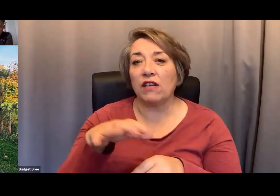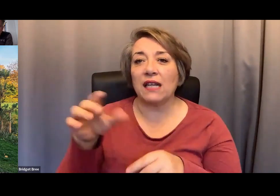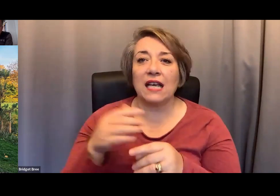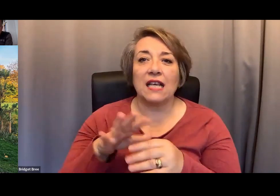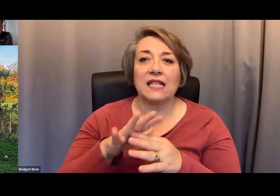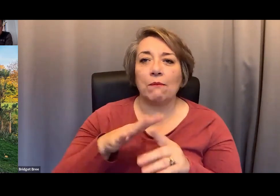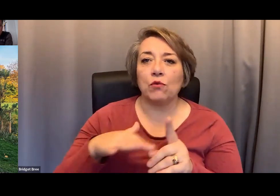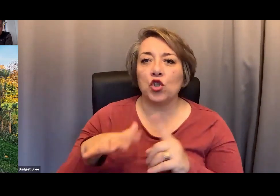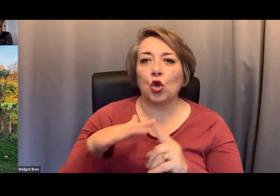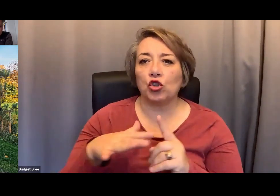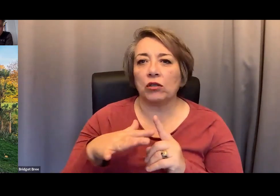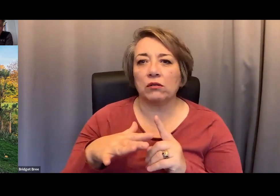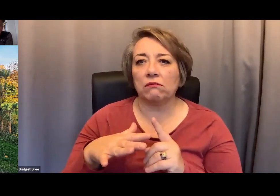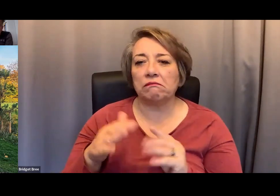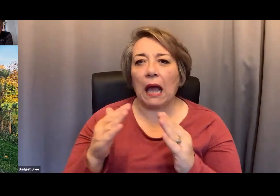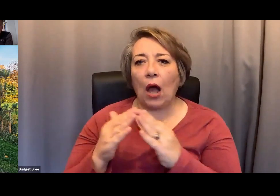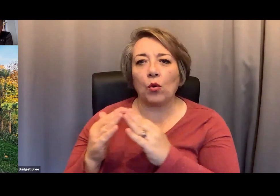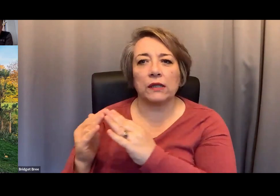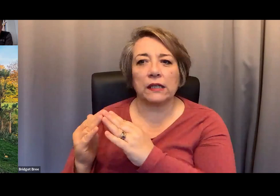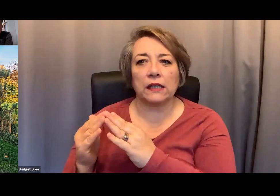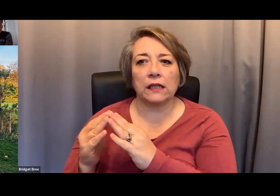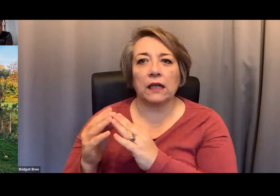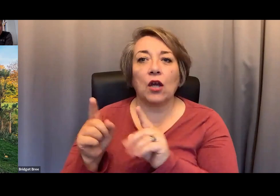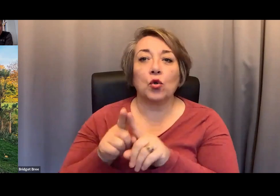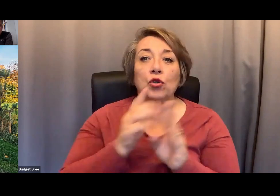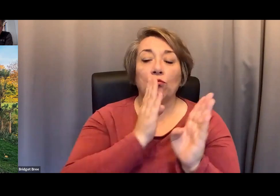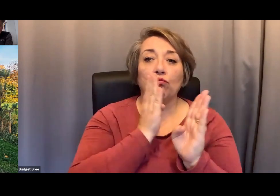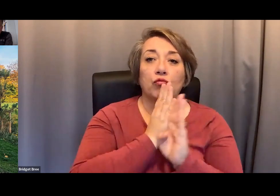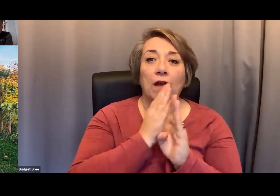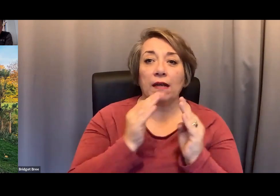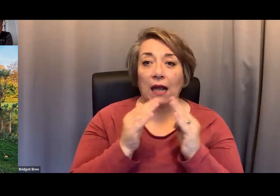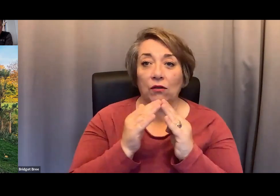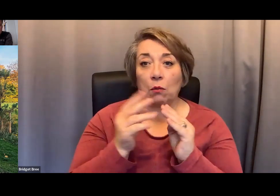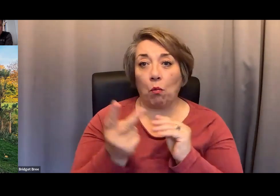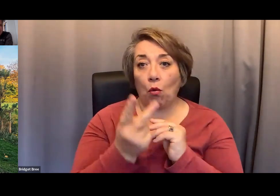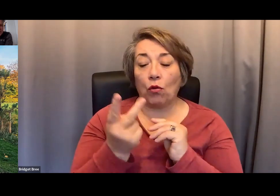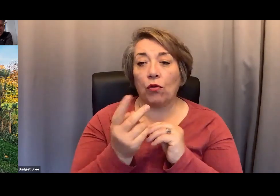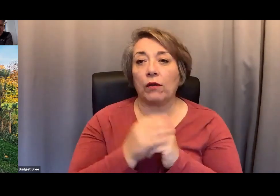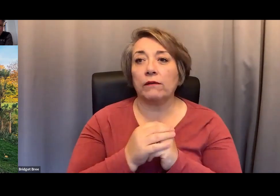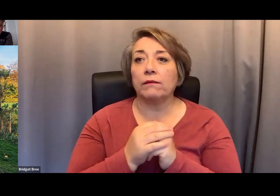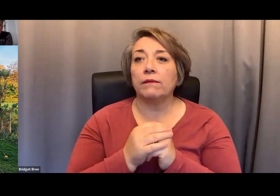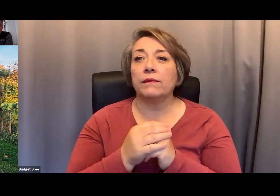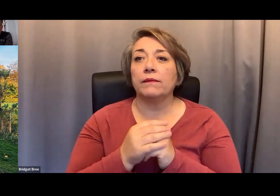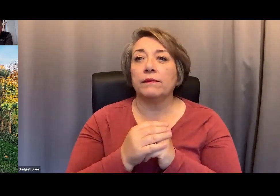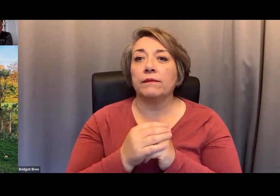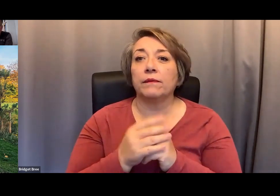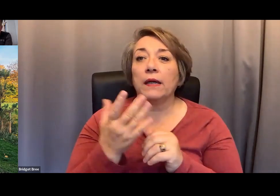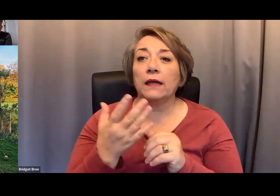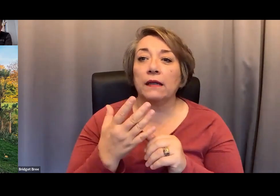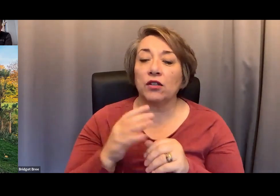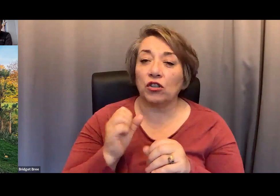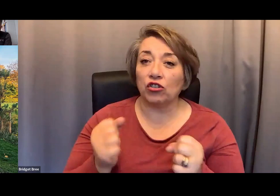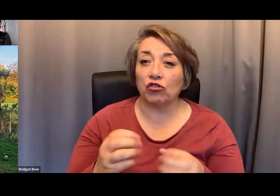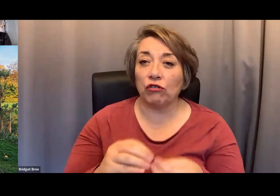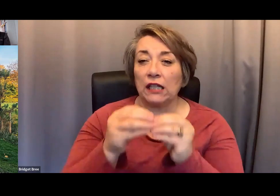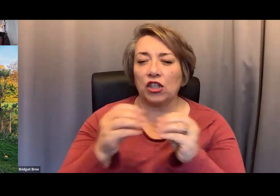housing, or it's actually private housing and social housing context that is creating strong neighborhoods, and